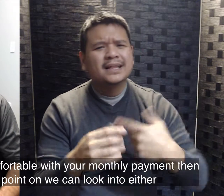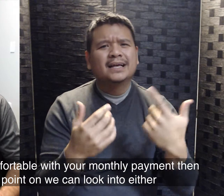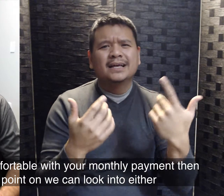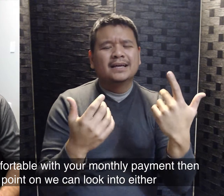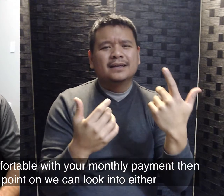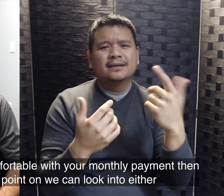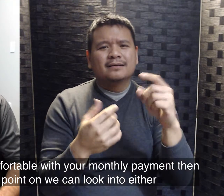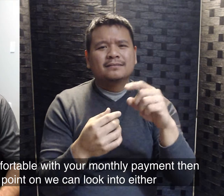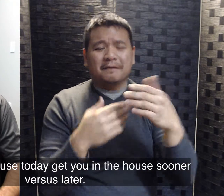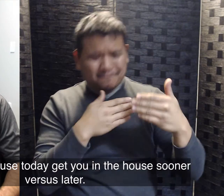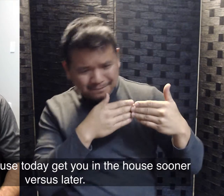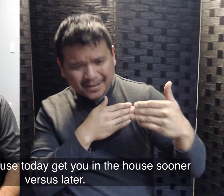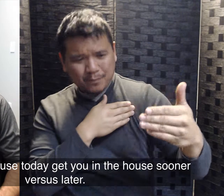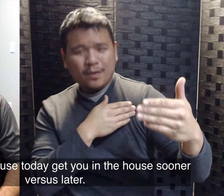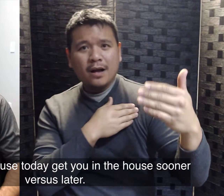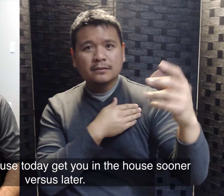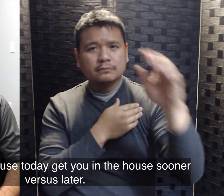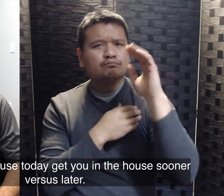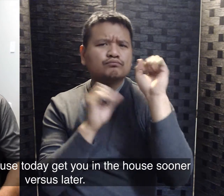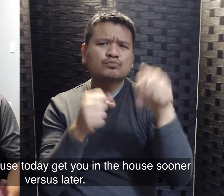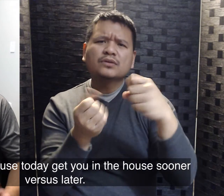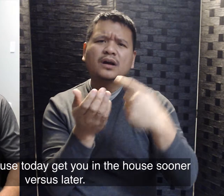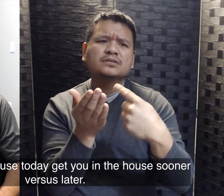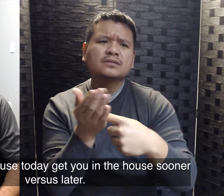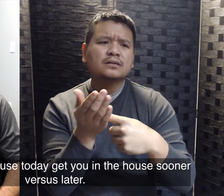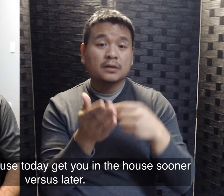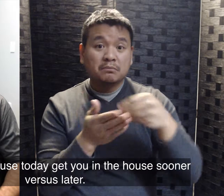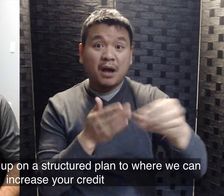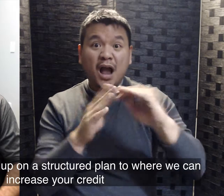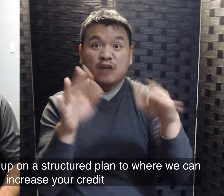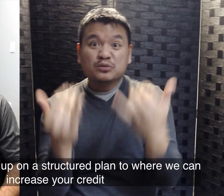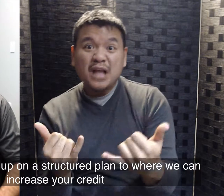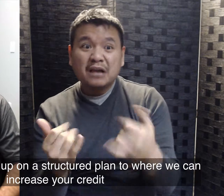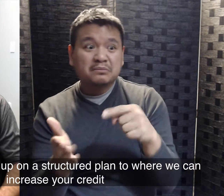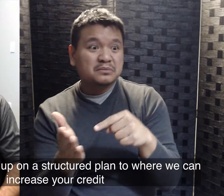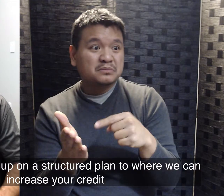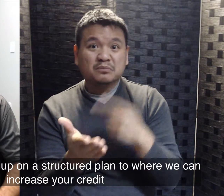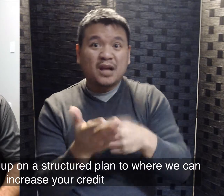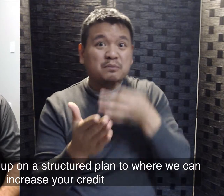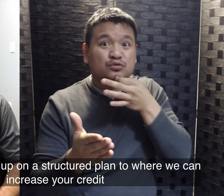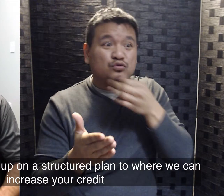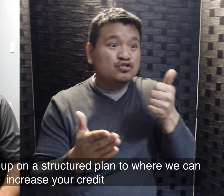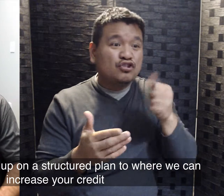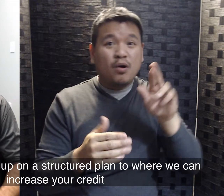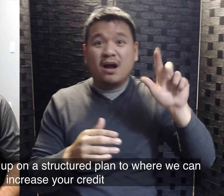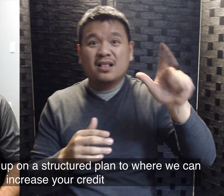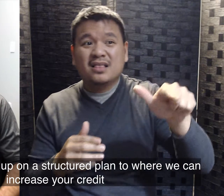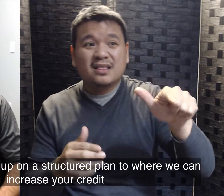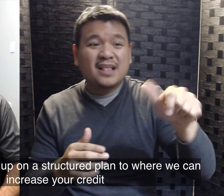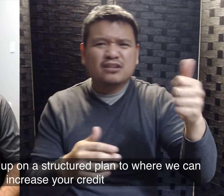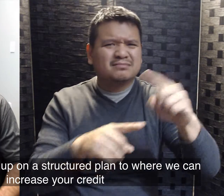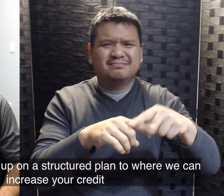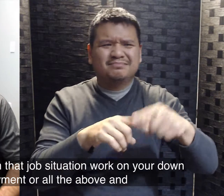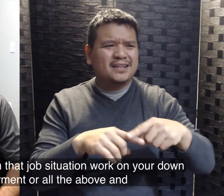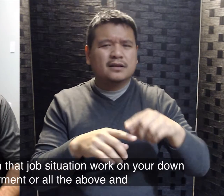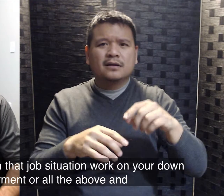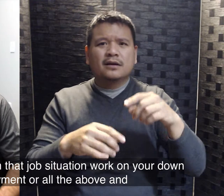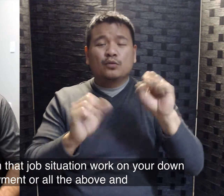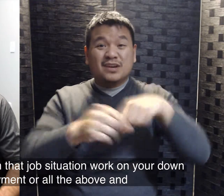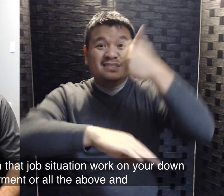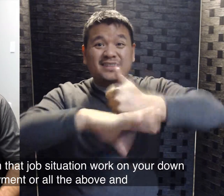then from that point on, we can look into either purchasing a house today, get you in the house sooner versus later, or we can set you up on a structured plan to where we can increase your